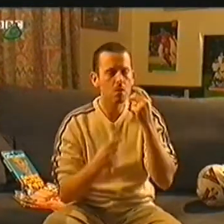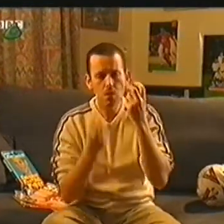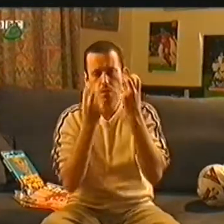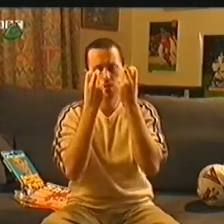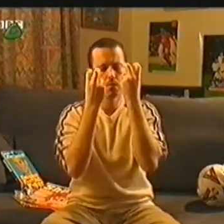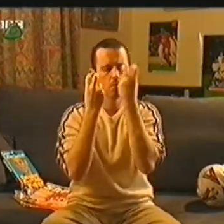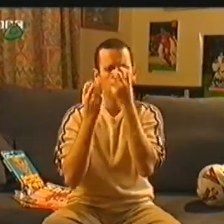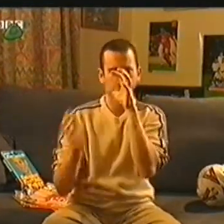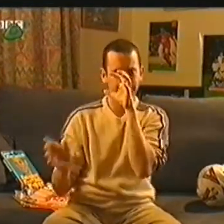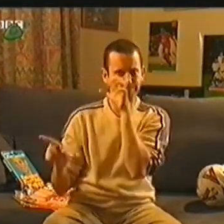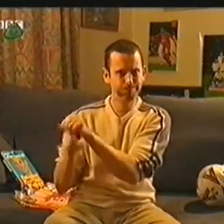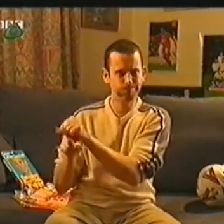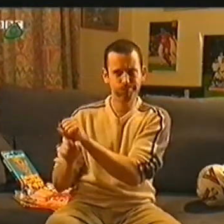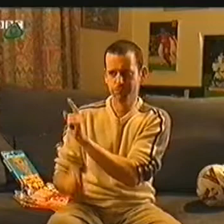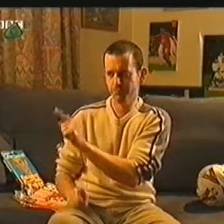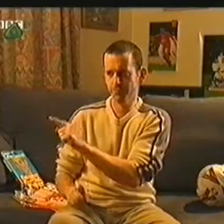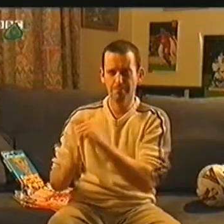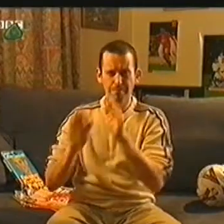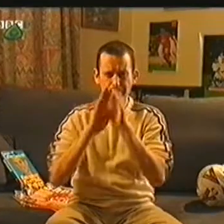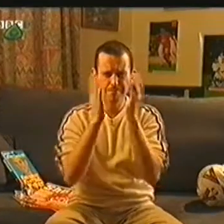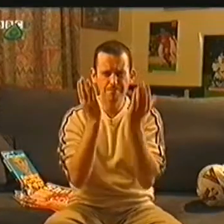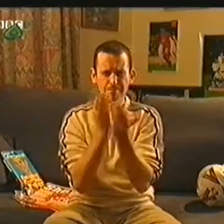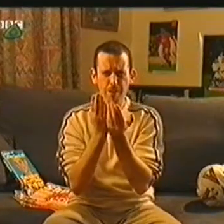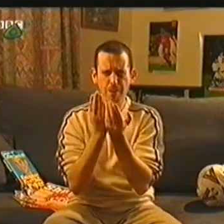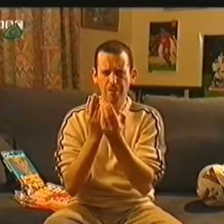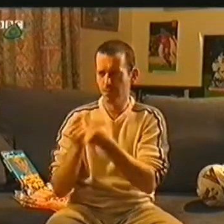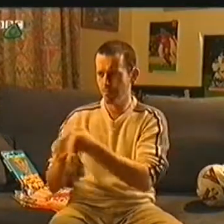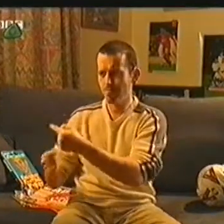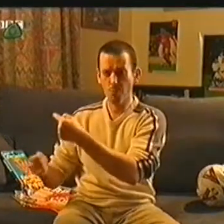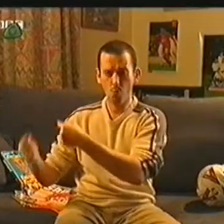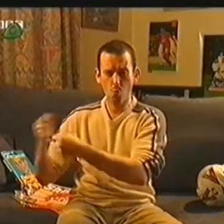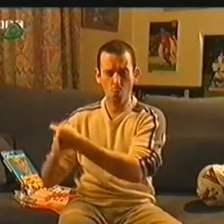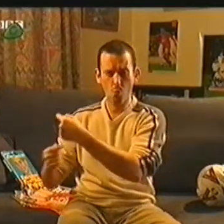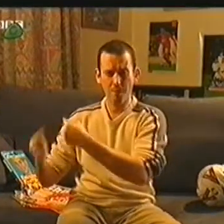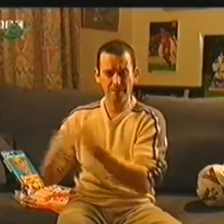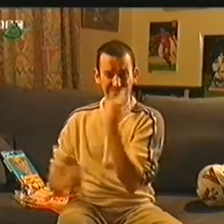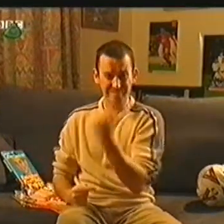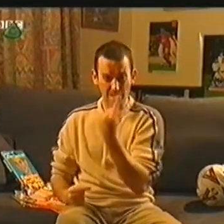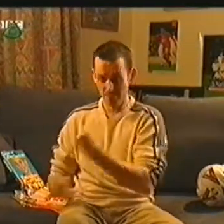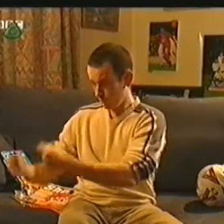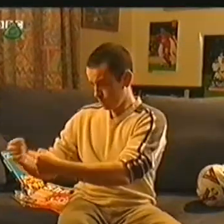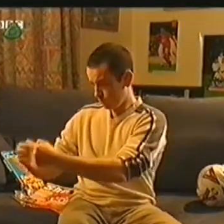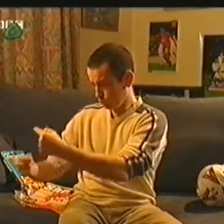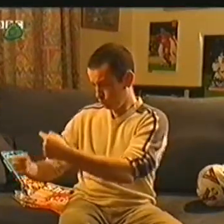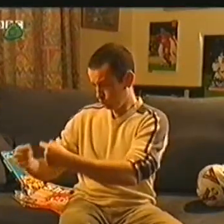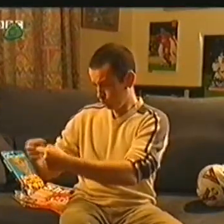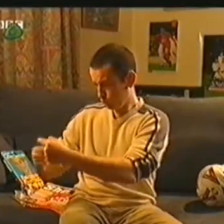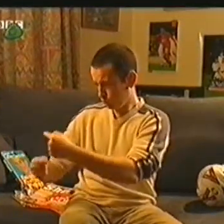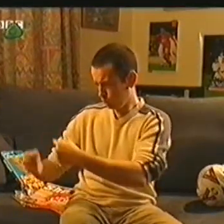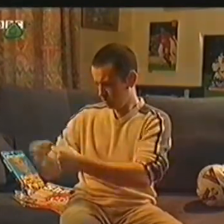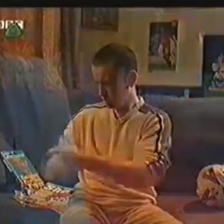Out of the corner of his eye, Josh saw a movement. His football was rolling slowly but deliberately across the carpet towards him.